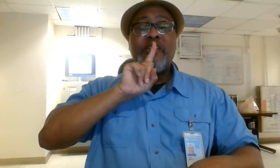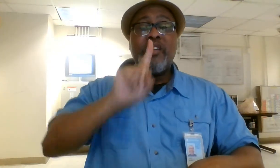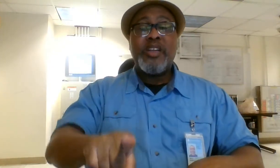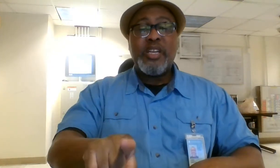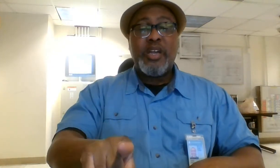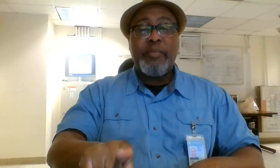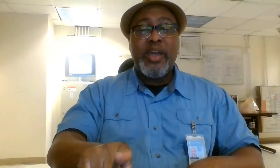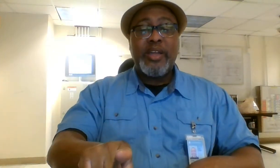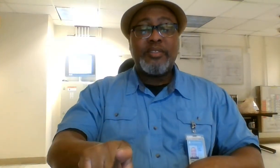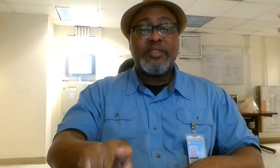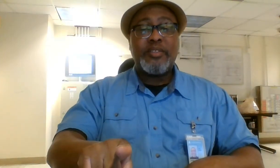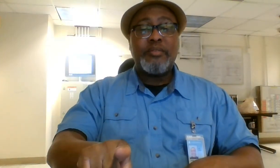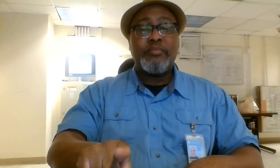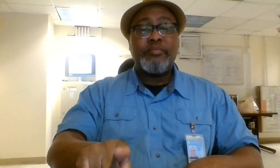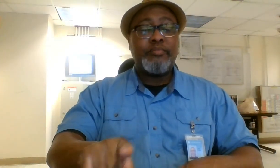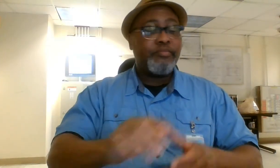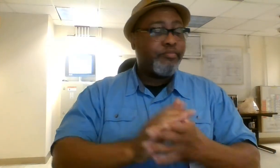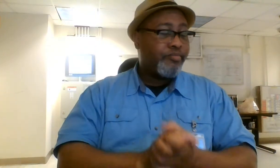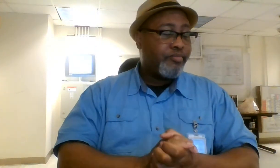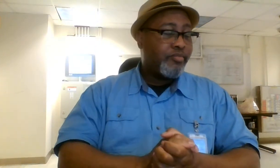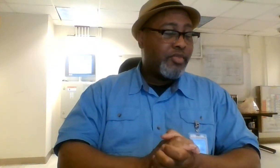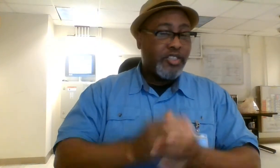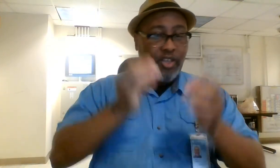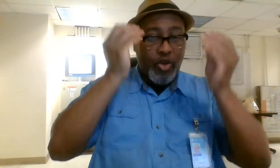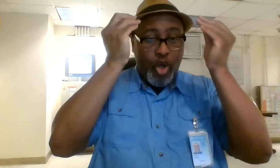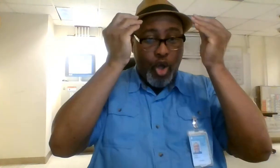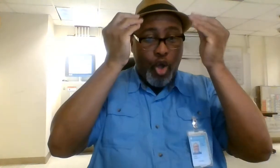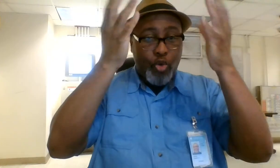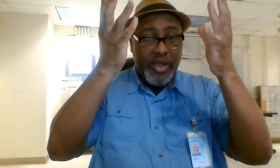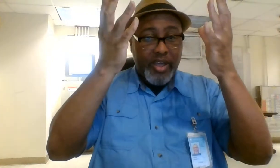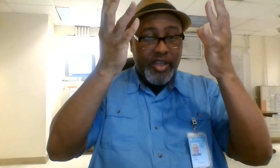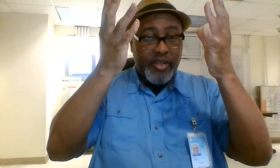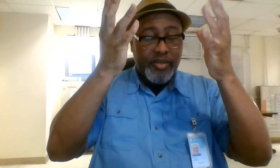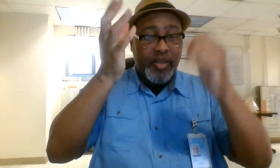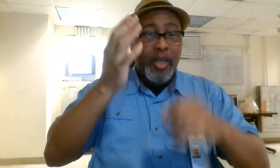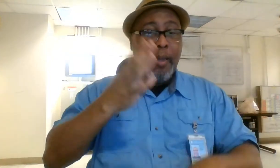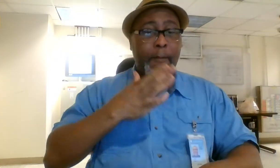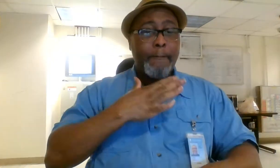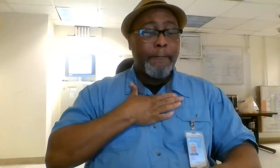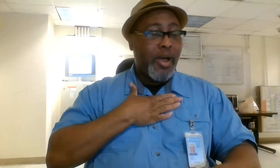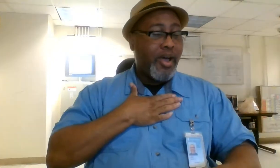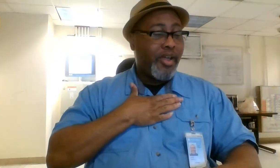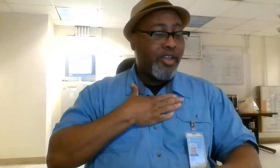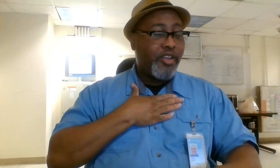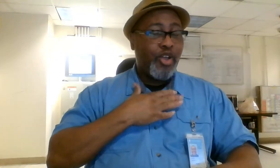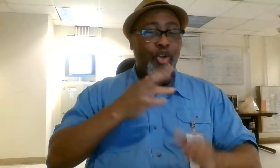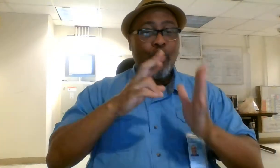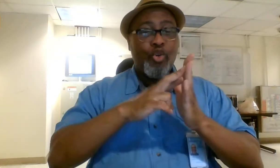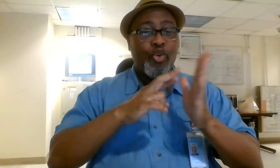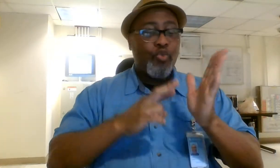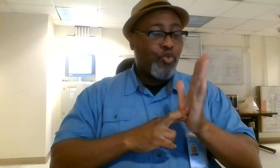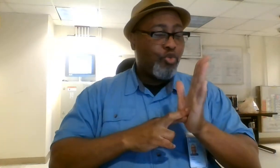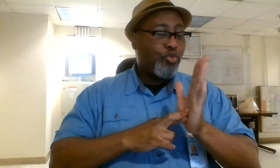Commands. So. Obey. My. Rule.